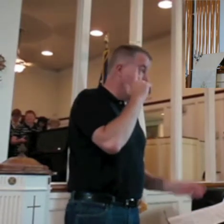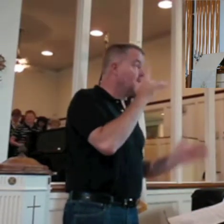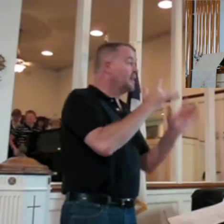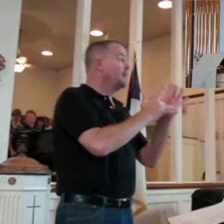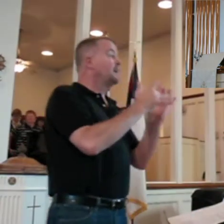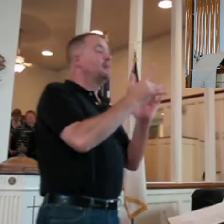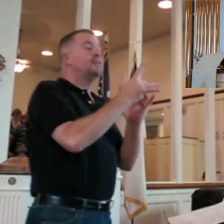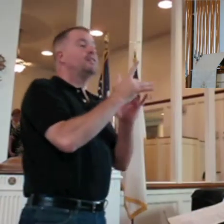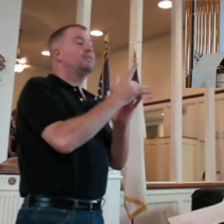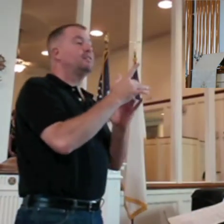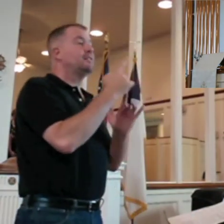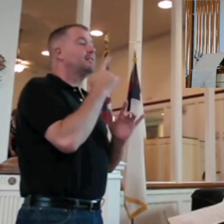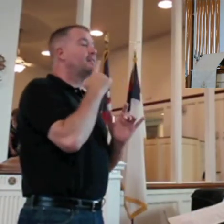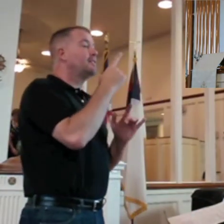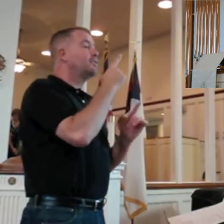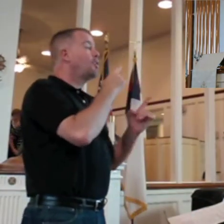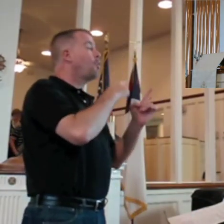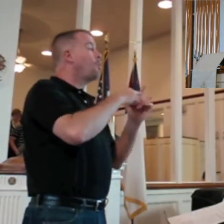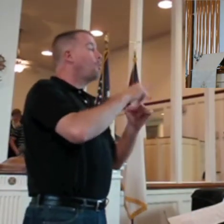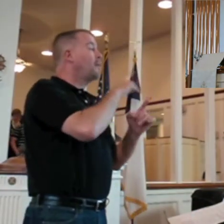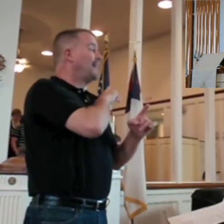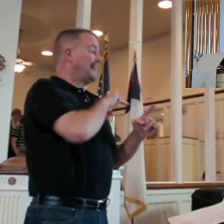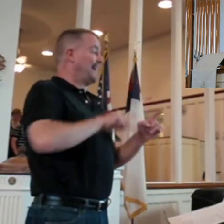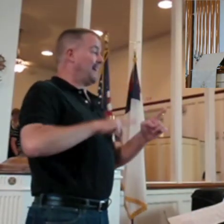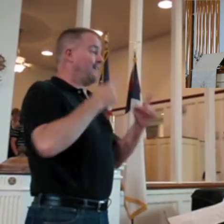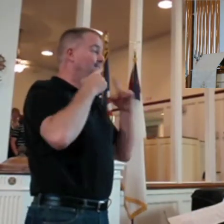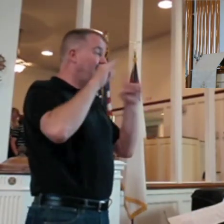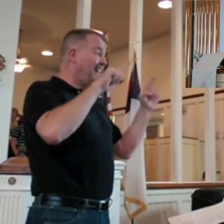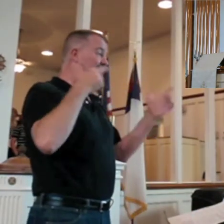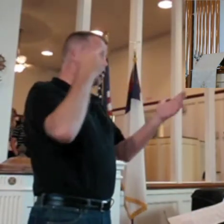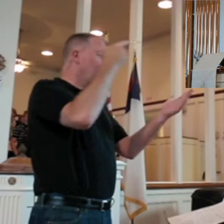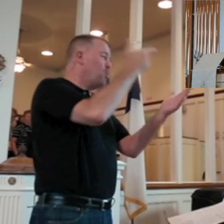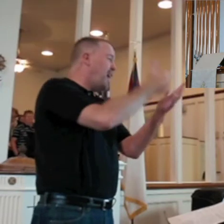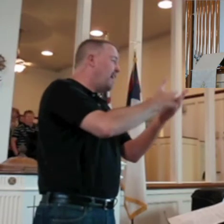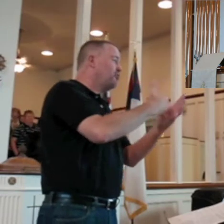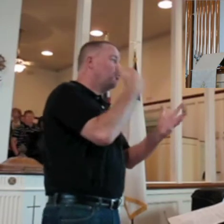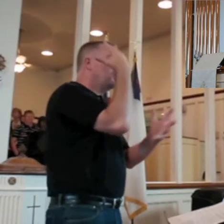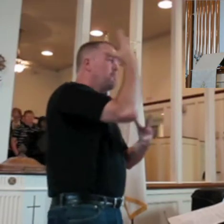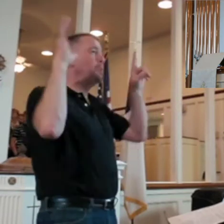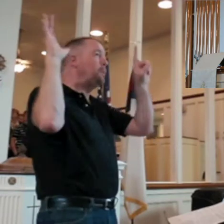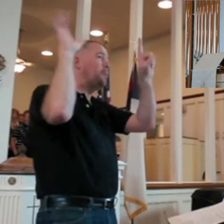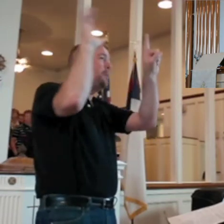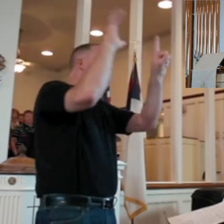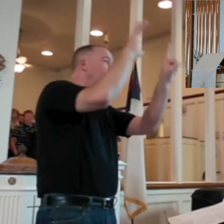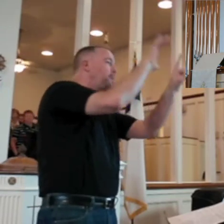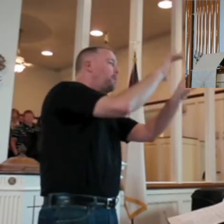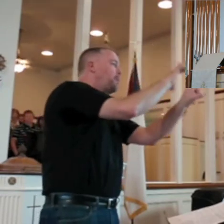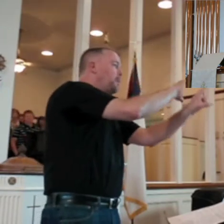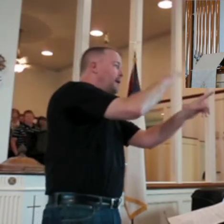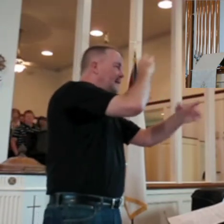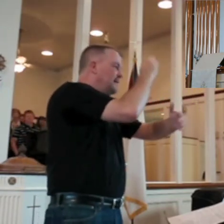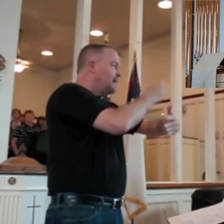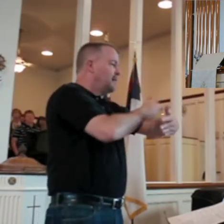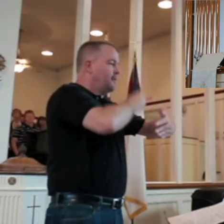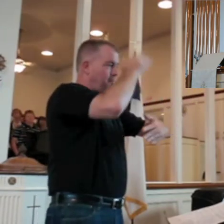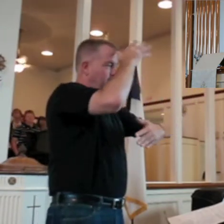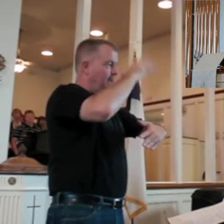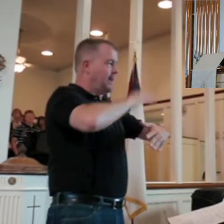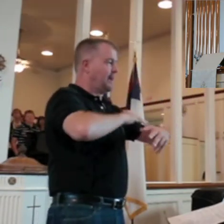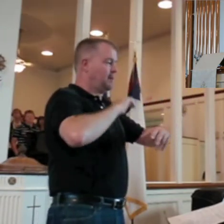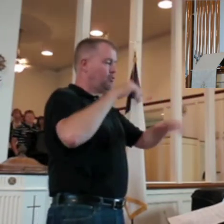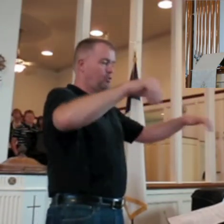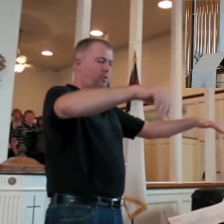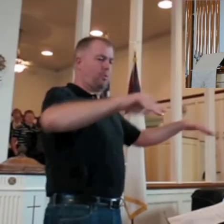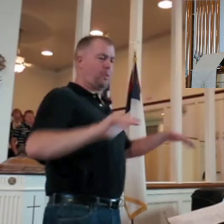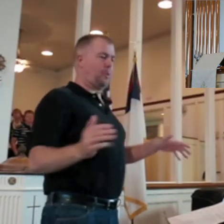Jesus is speaking, and he says, when the king finally arrives, blazing in beauty and all his angels with him, the Son of Man will take his place